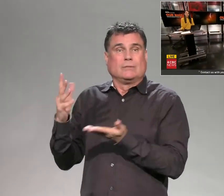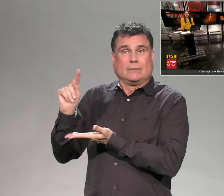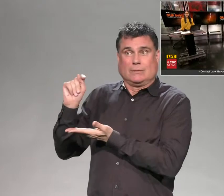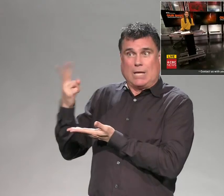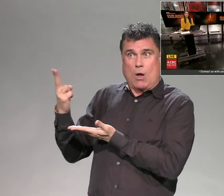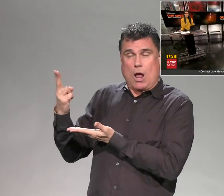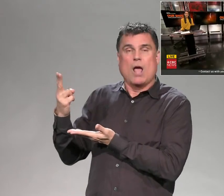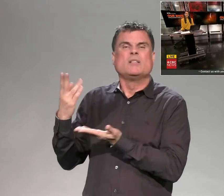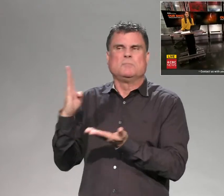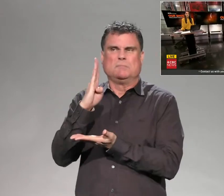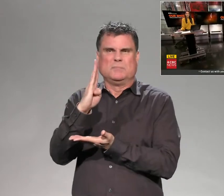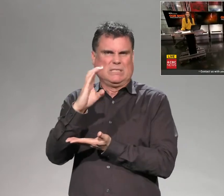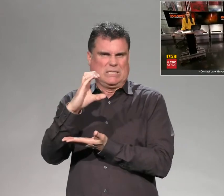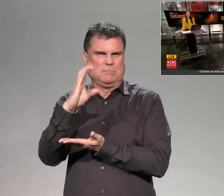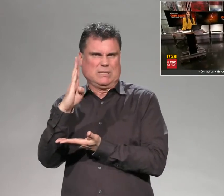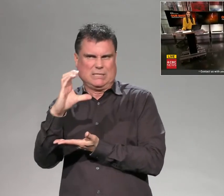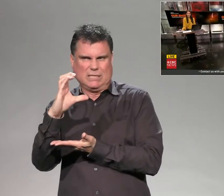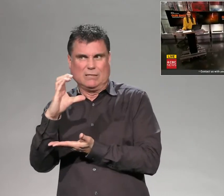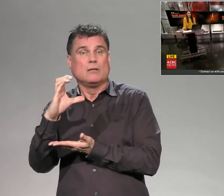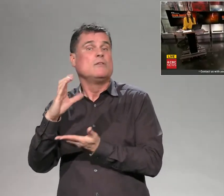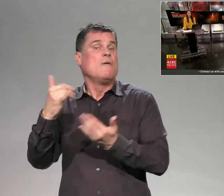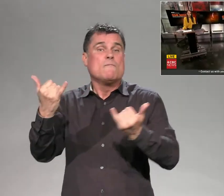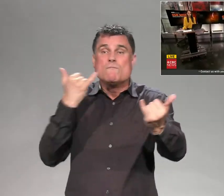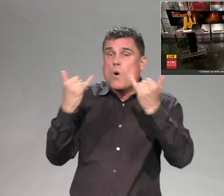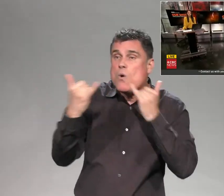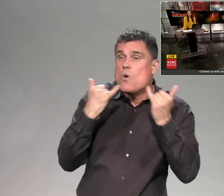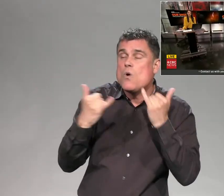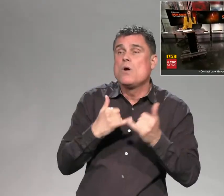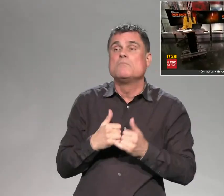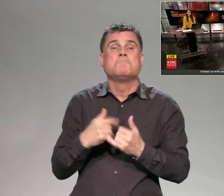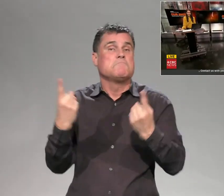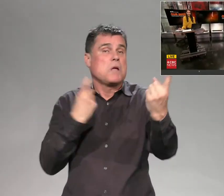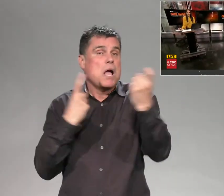experts across the province. The number to call is